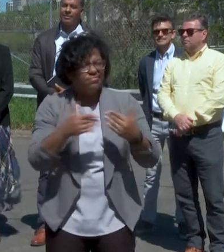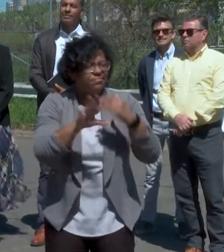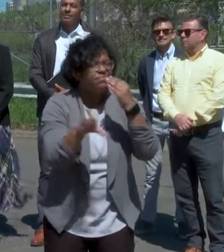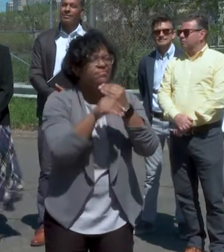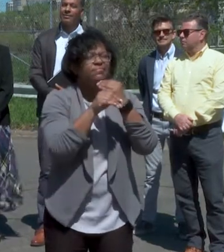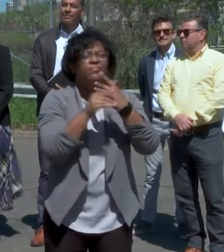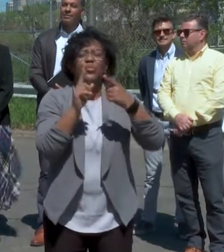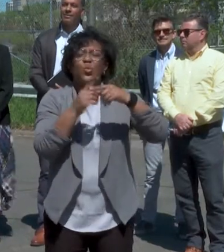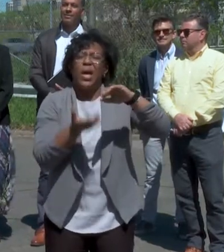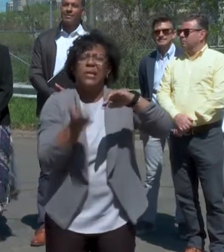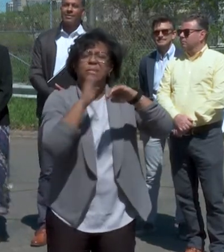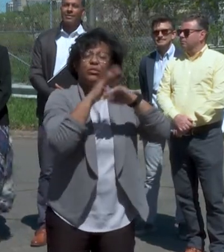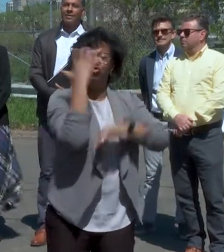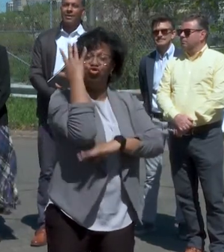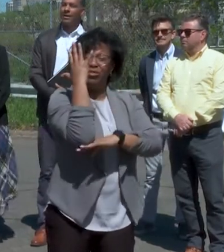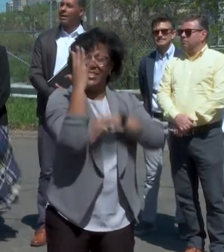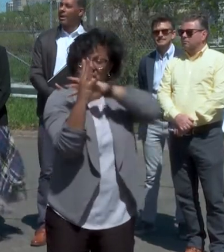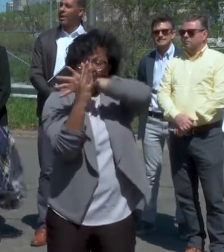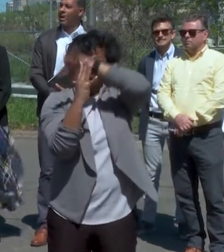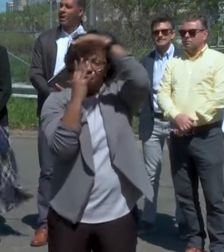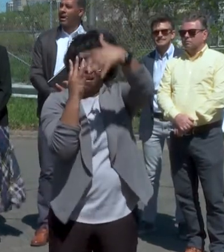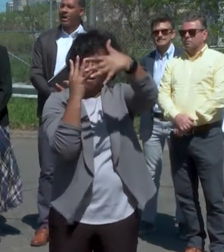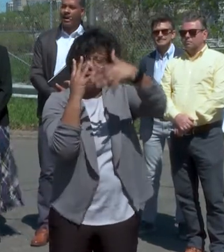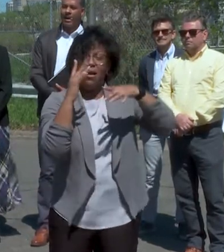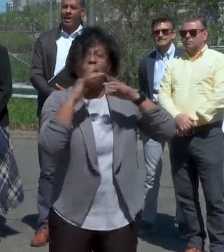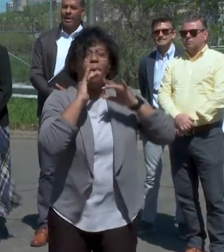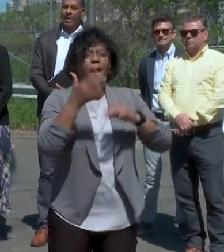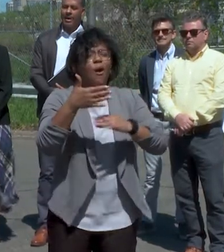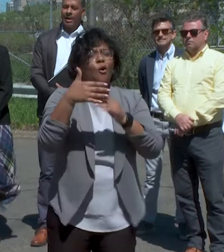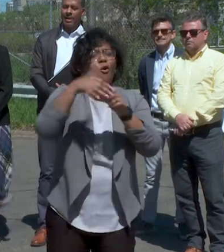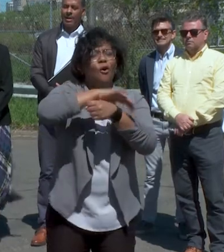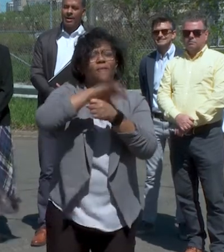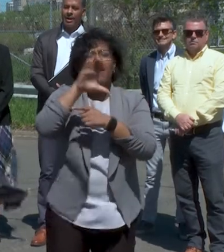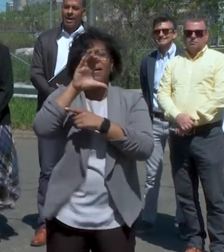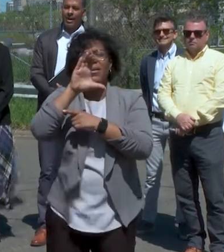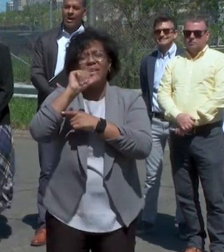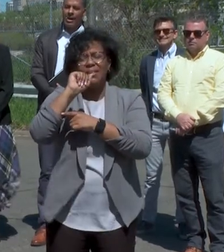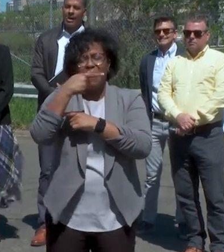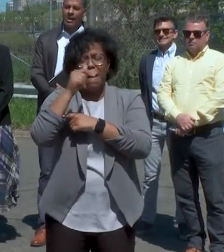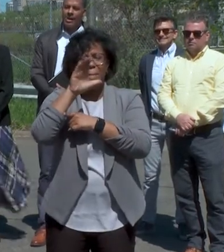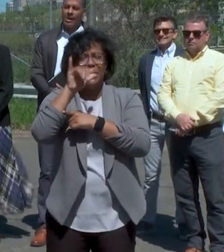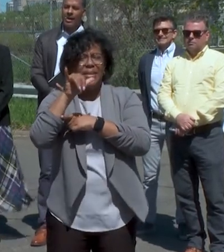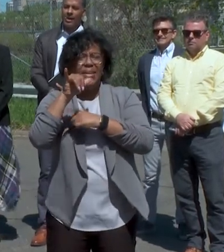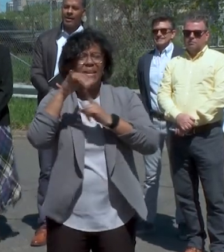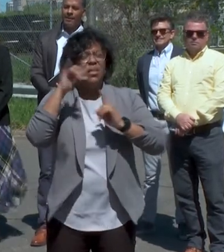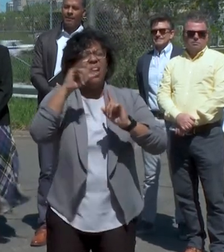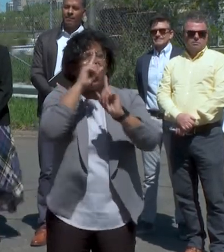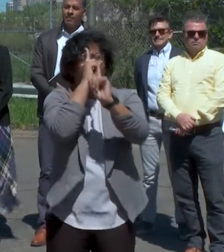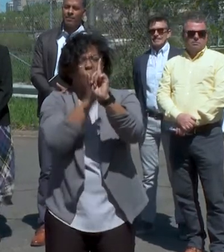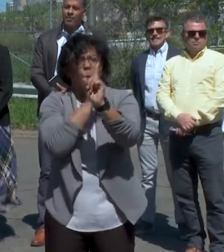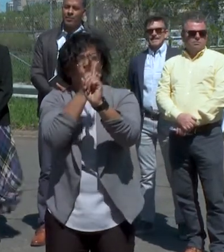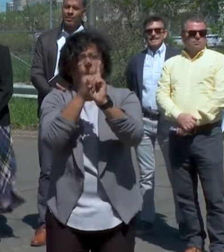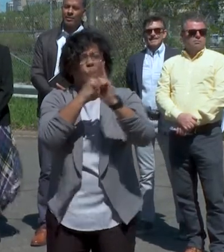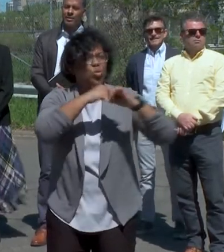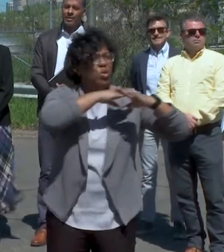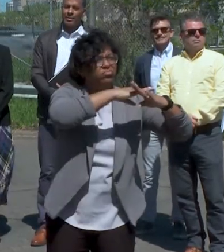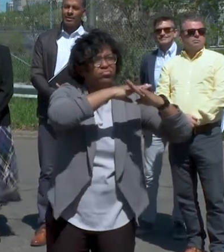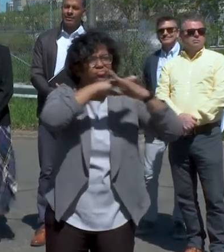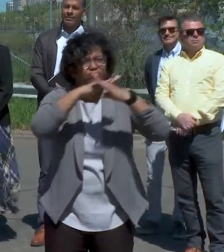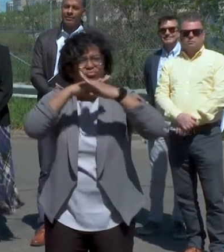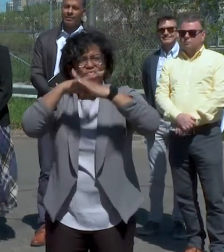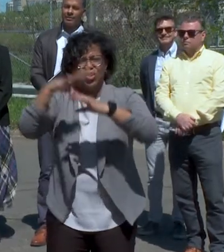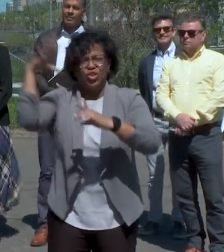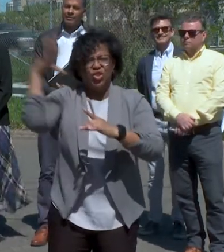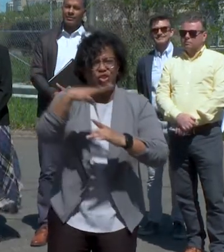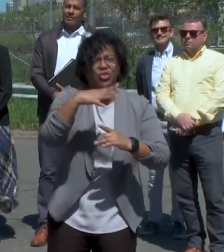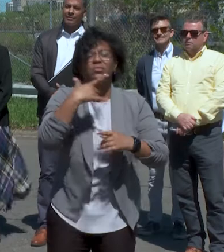something on offense that will help our communities for the long haul. So that's what this is about. There are so many people to thank. Many of them are about